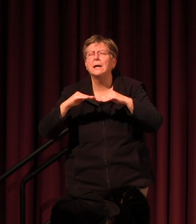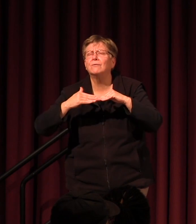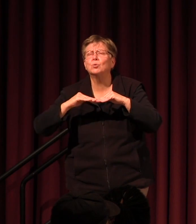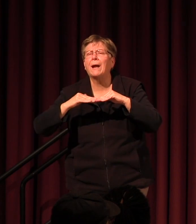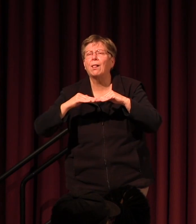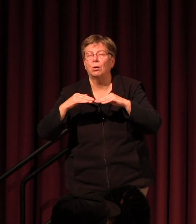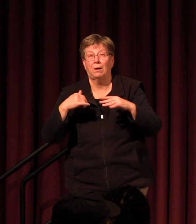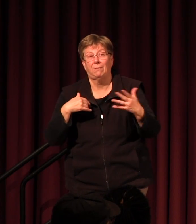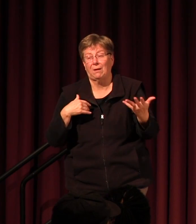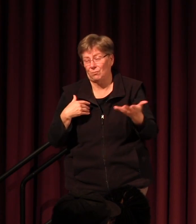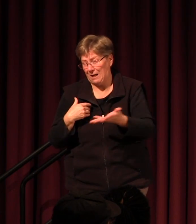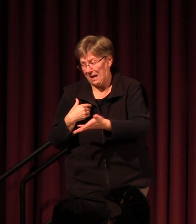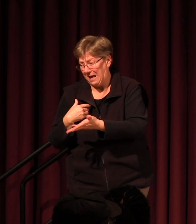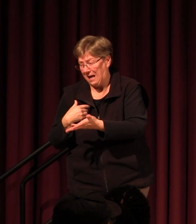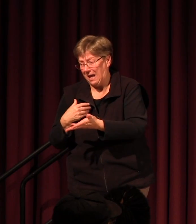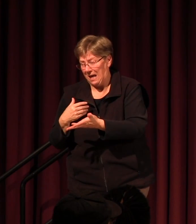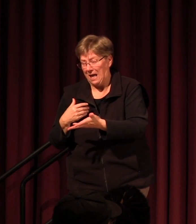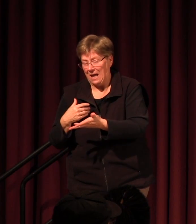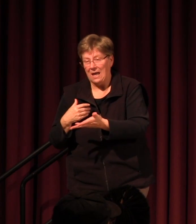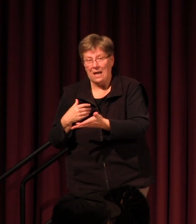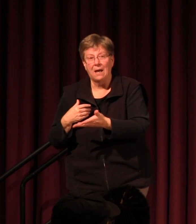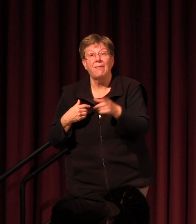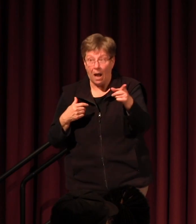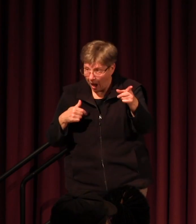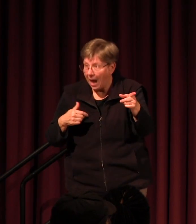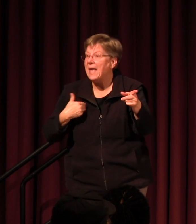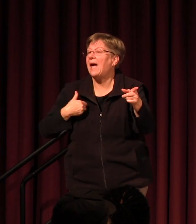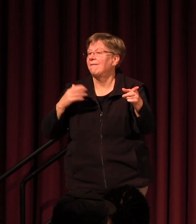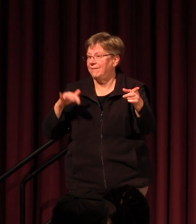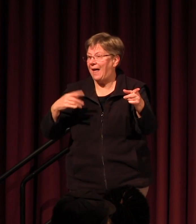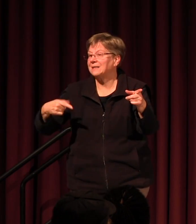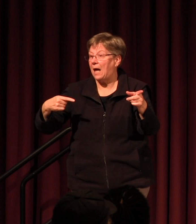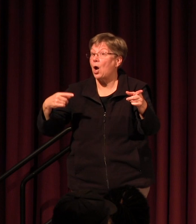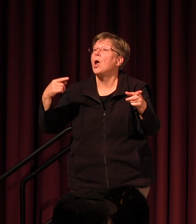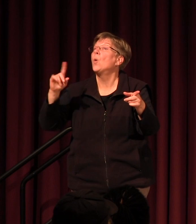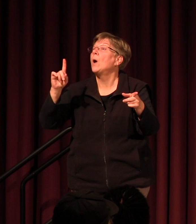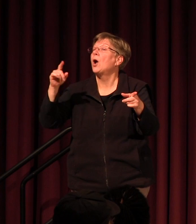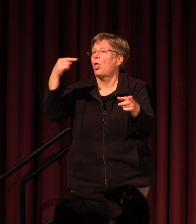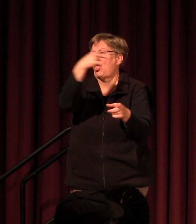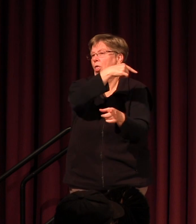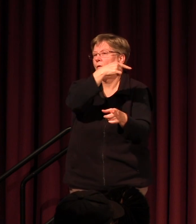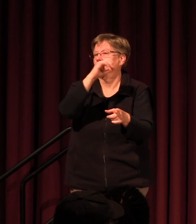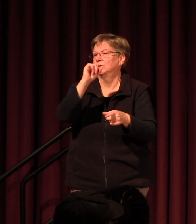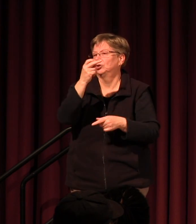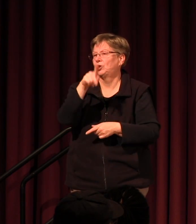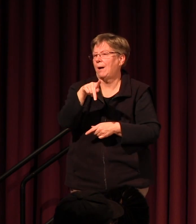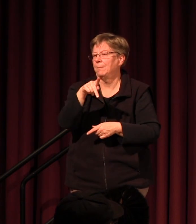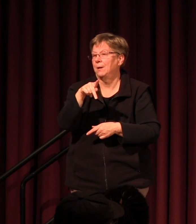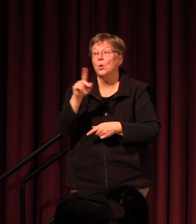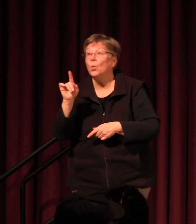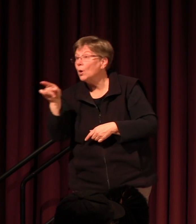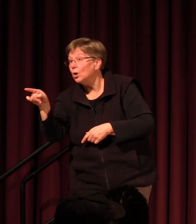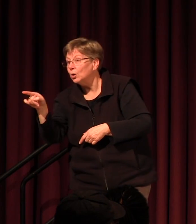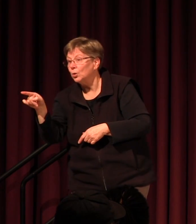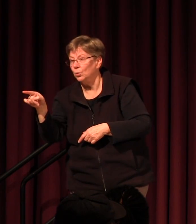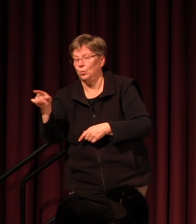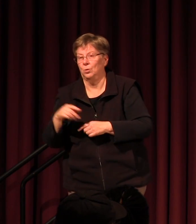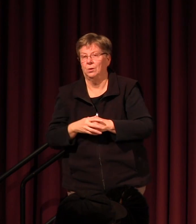it? Like, ah, I have one of those tires at the shop. Where are you?